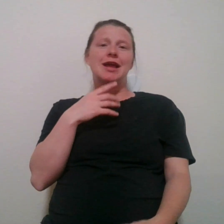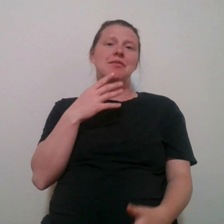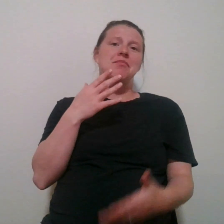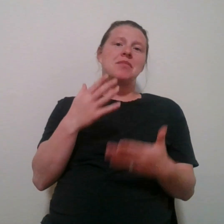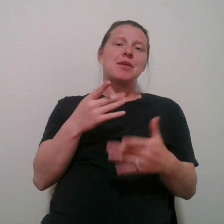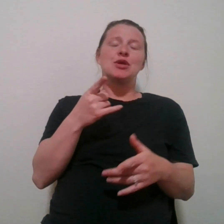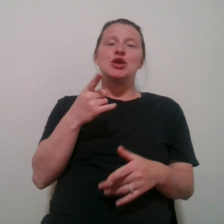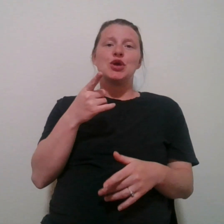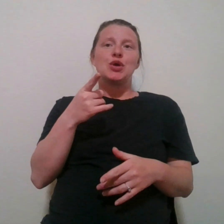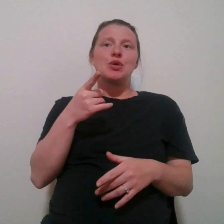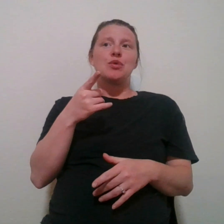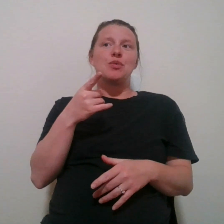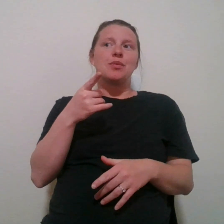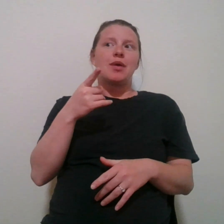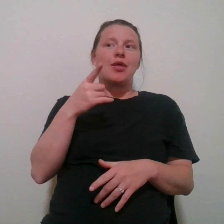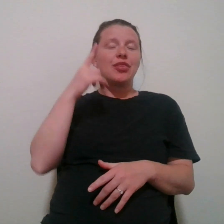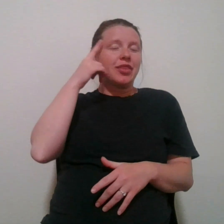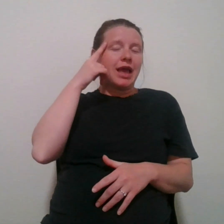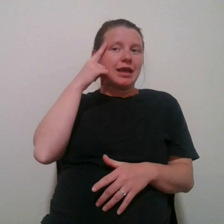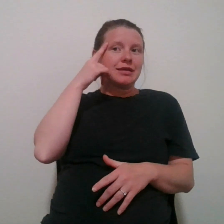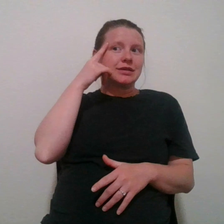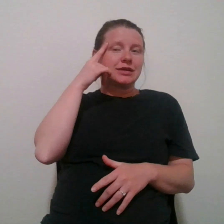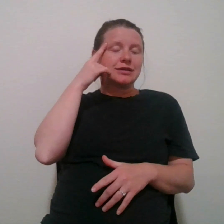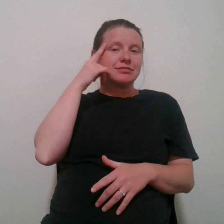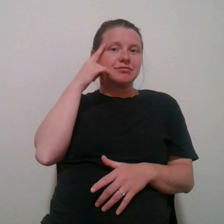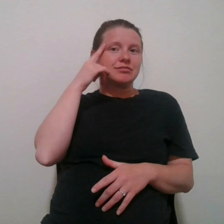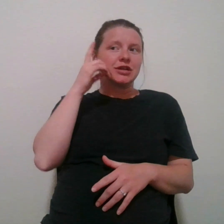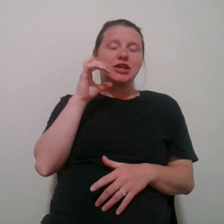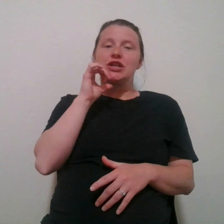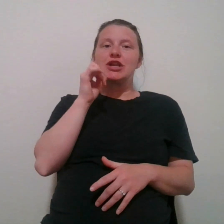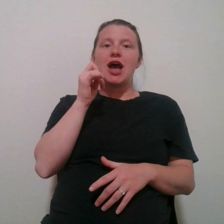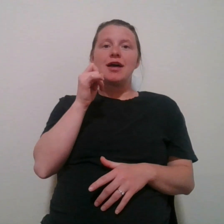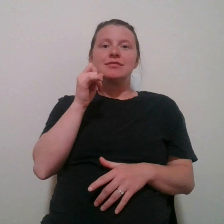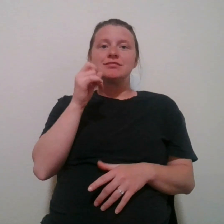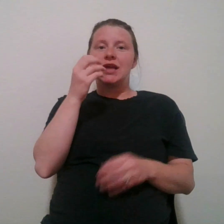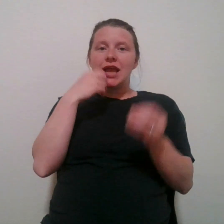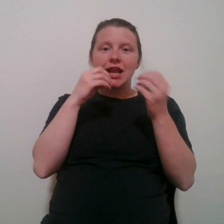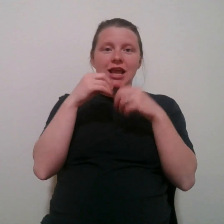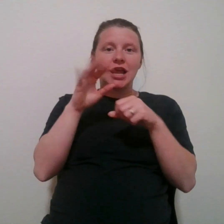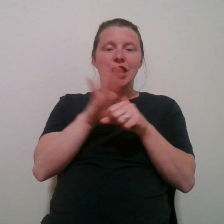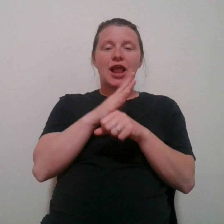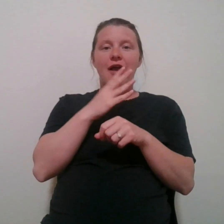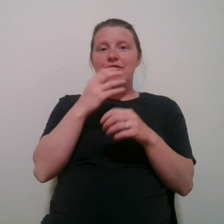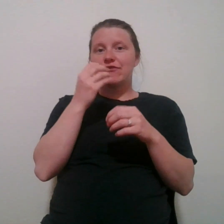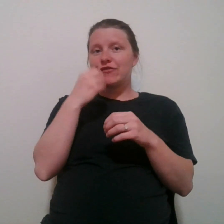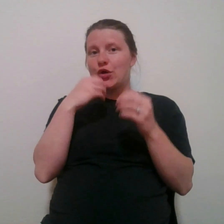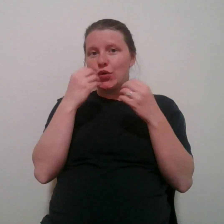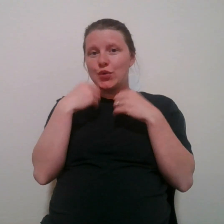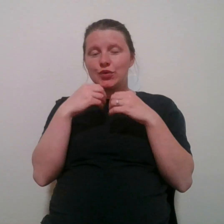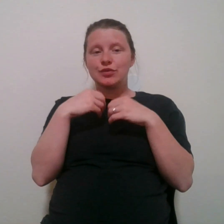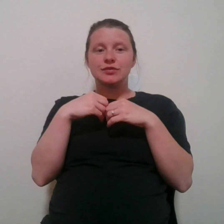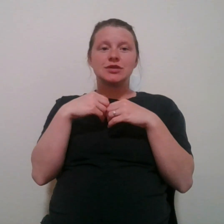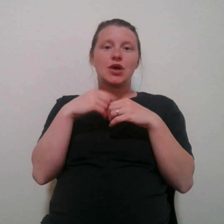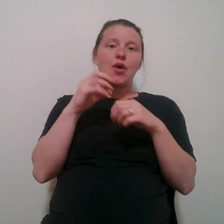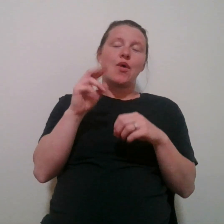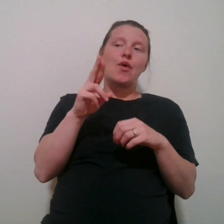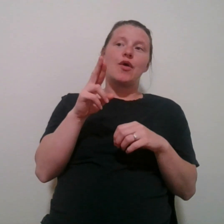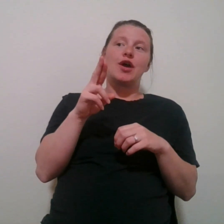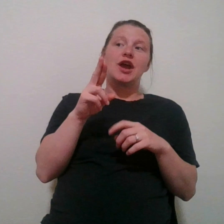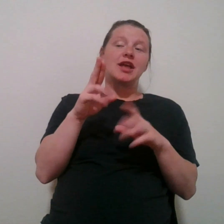malnourishment, a child that didn't have energy to participate, those kind of things, how